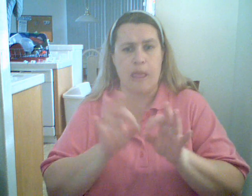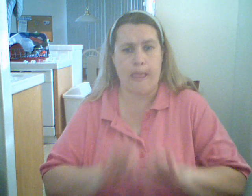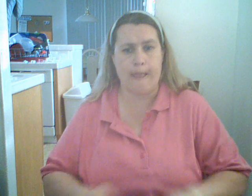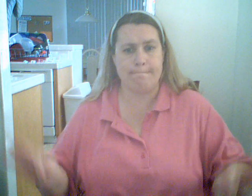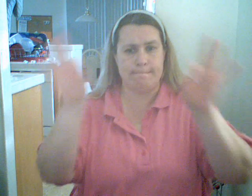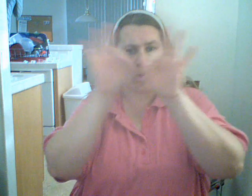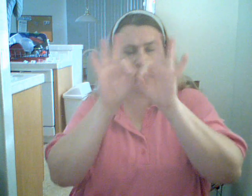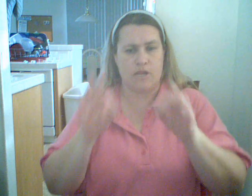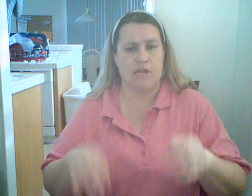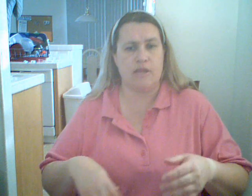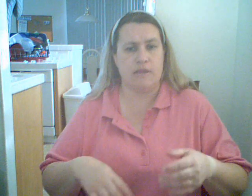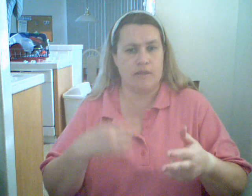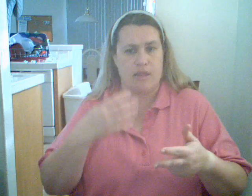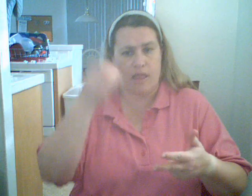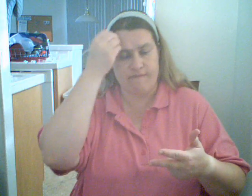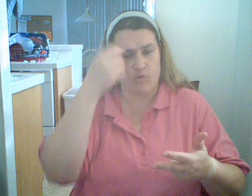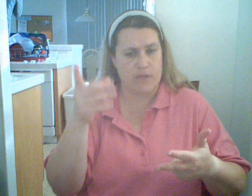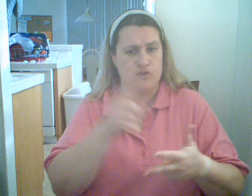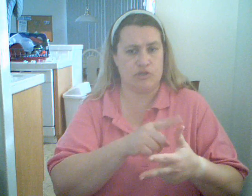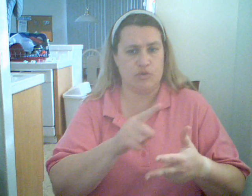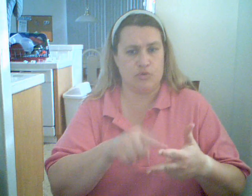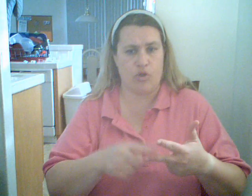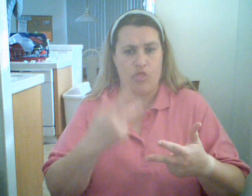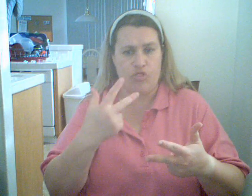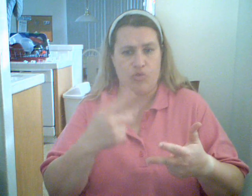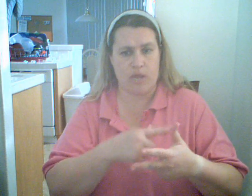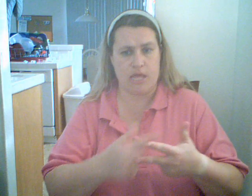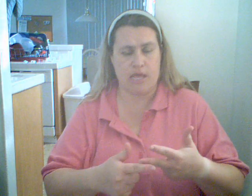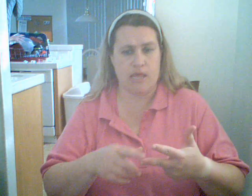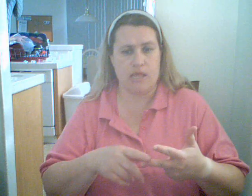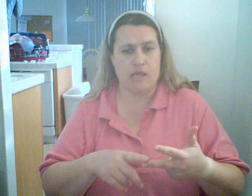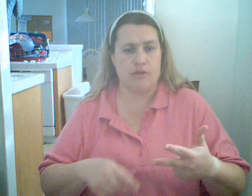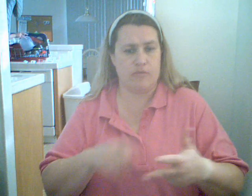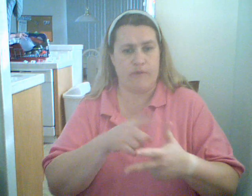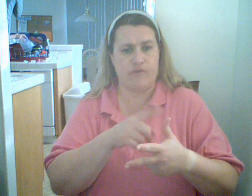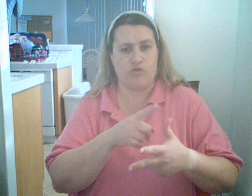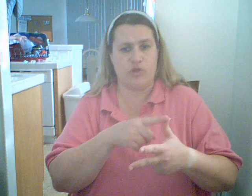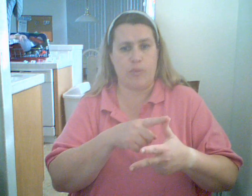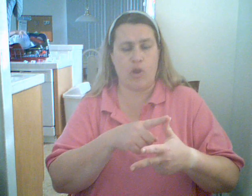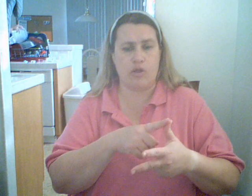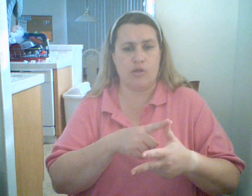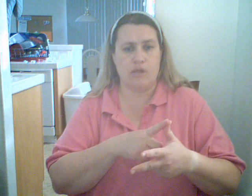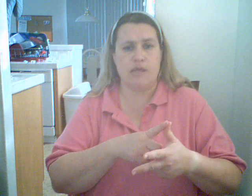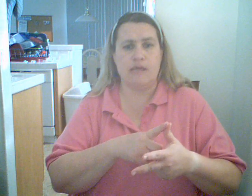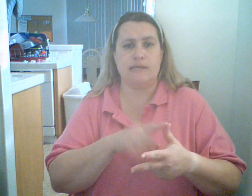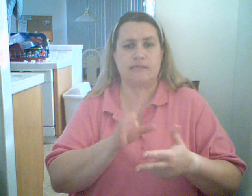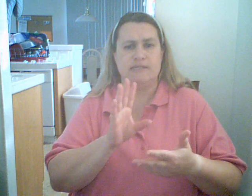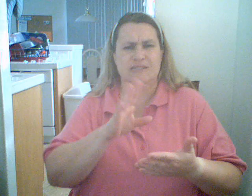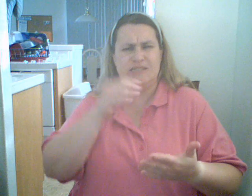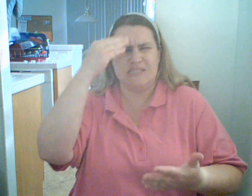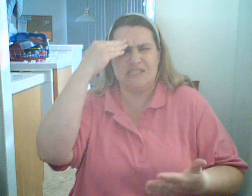three parts to the NIC test. The first part is the knowledge test. The knowledge test is the